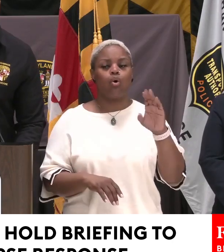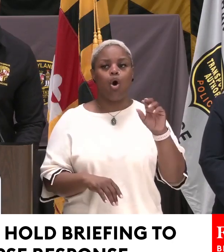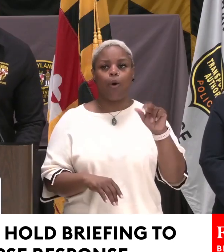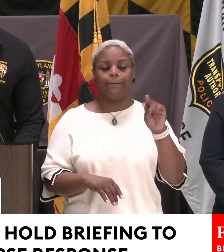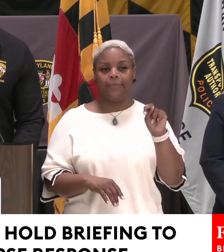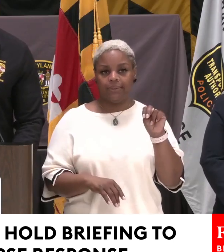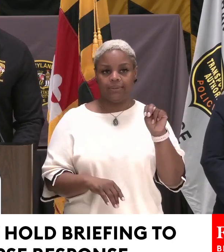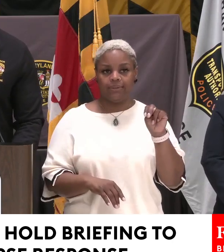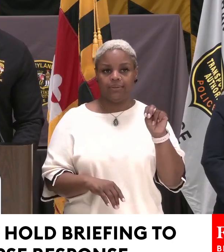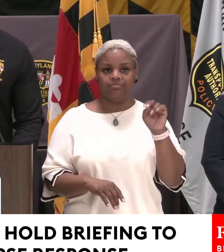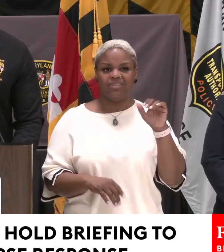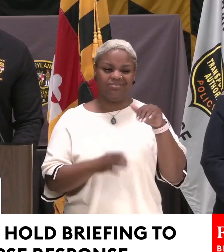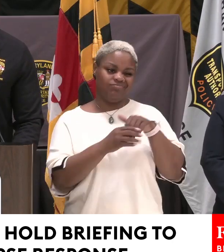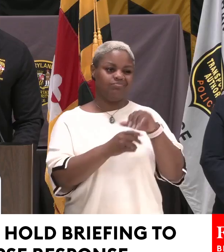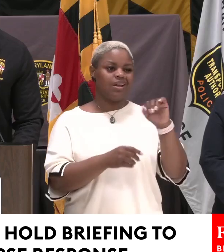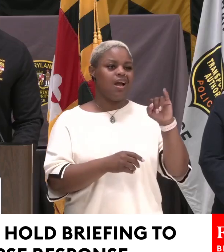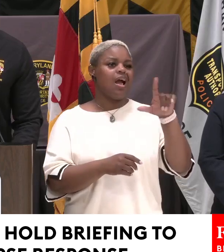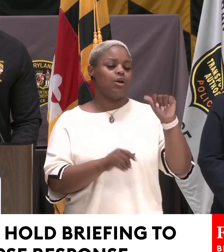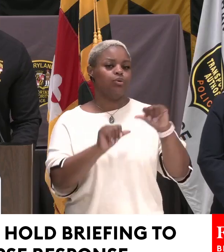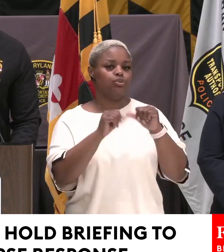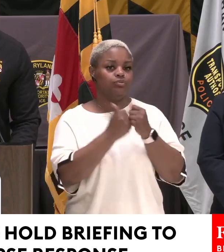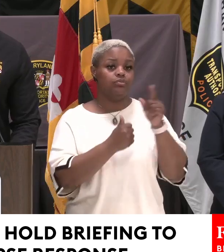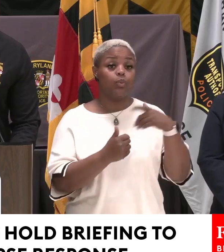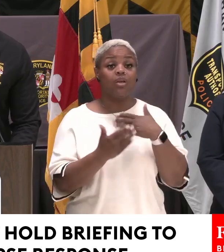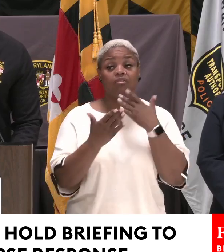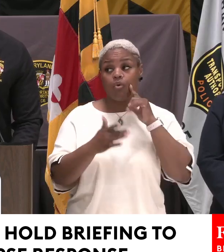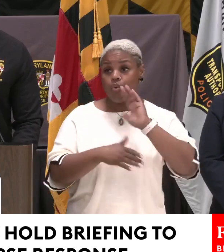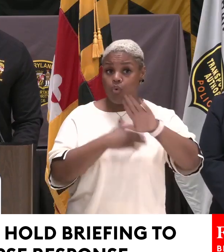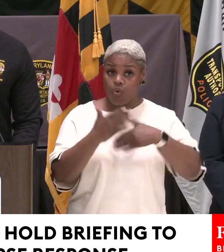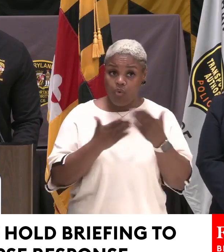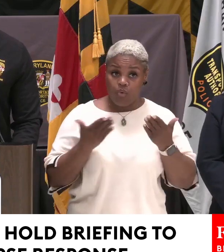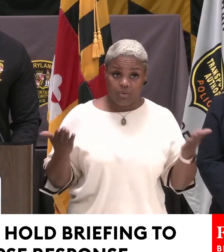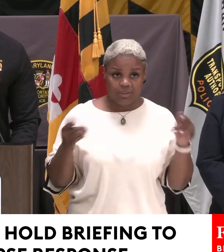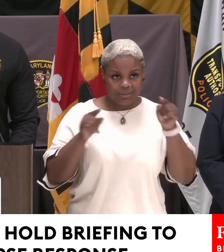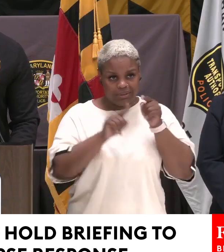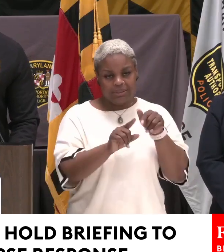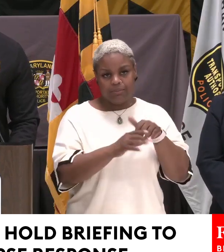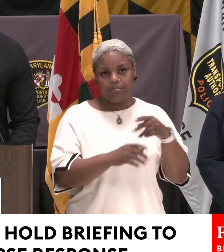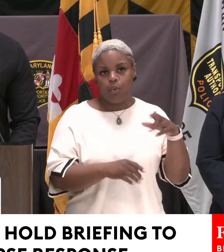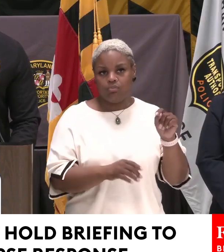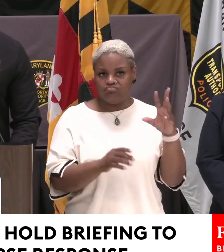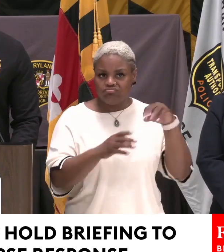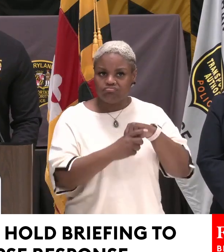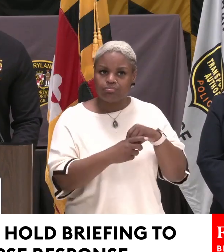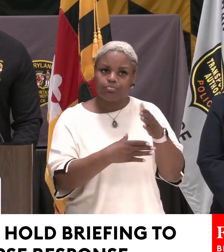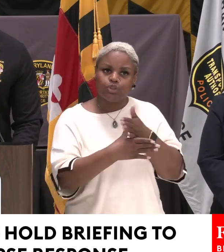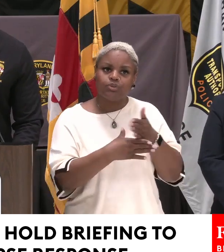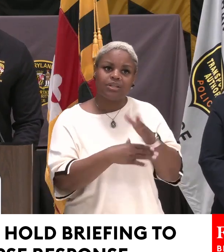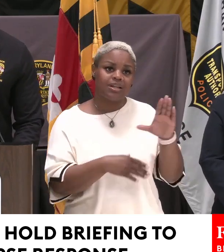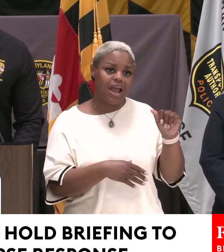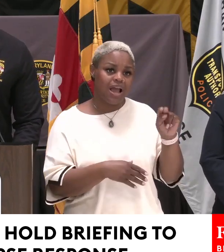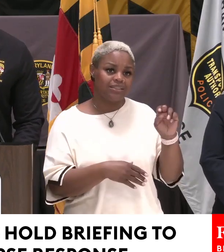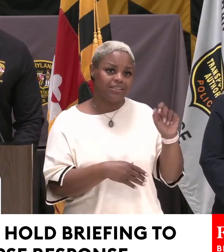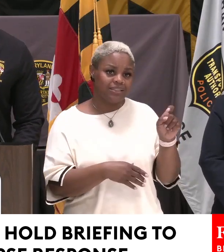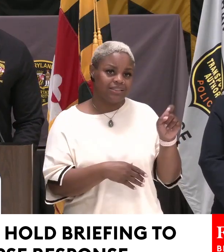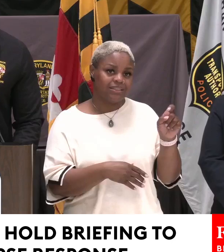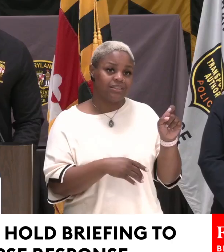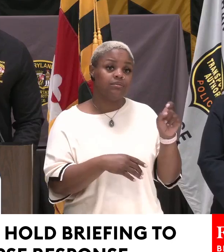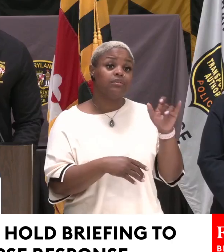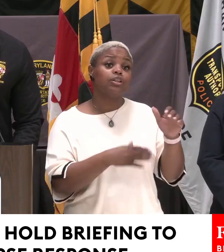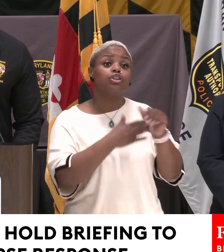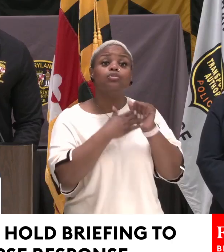ILA. And I want to thank all of our friends at the port, including our partners at CSX, for their leadership in